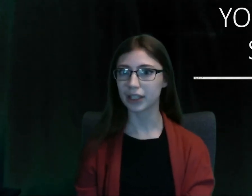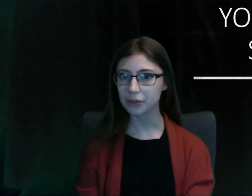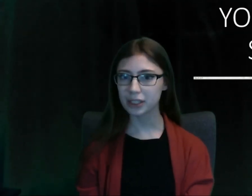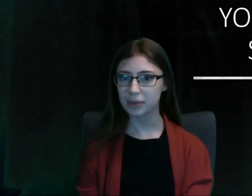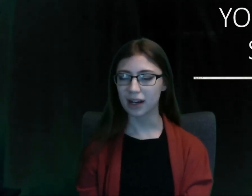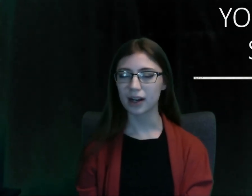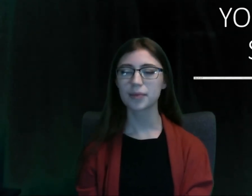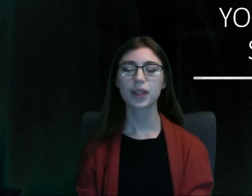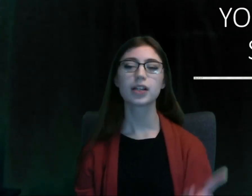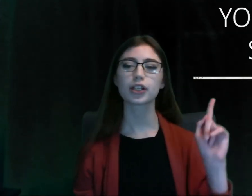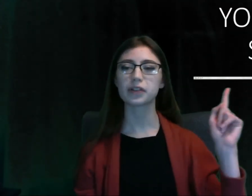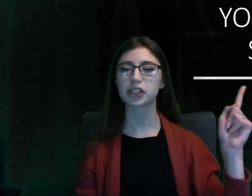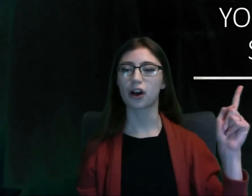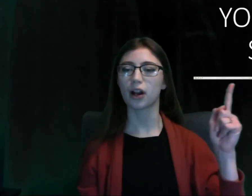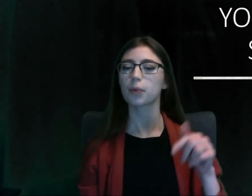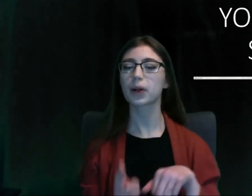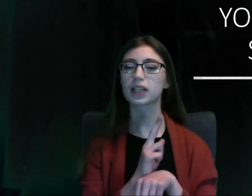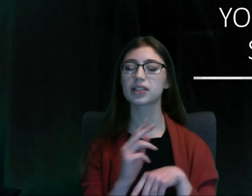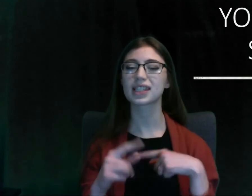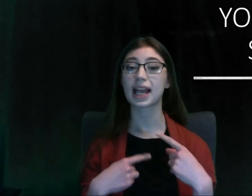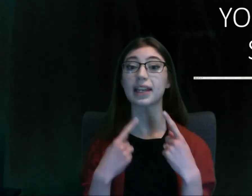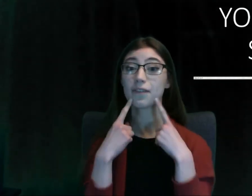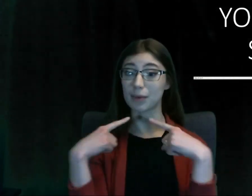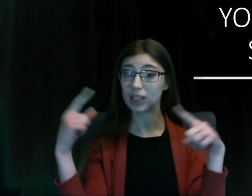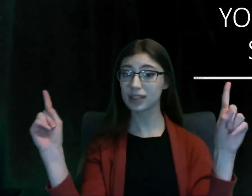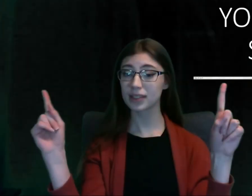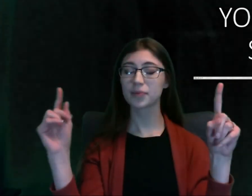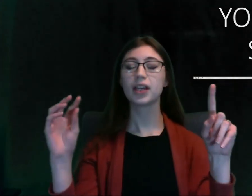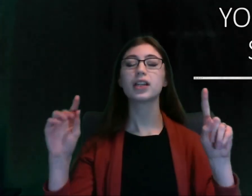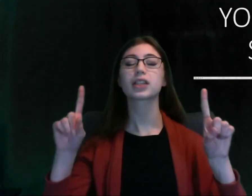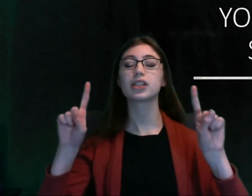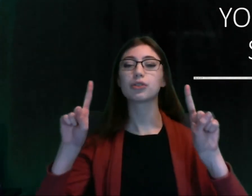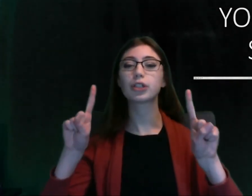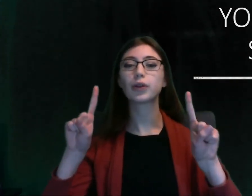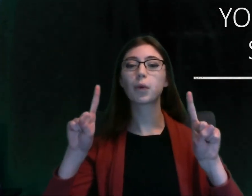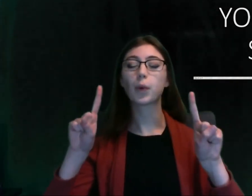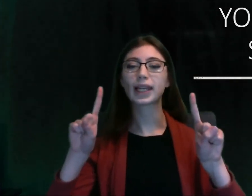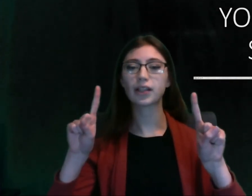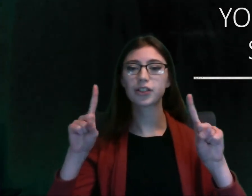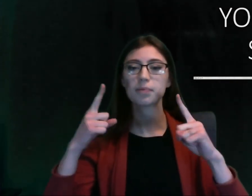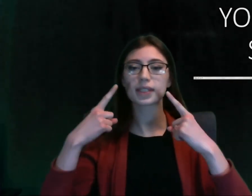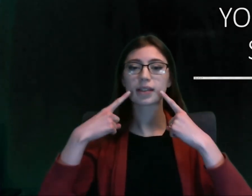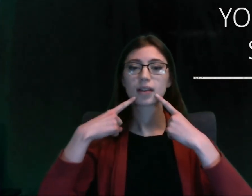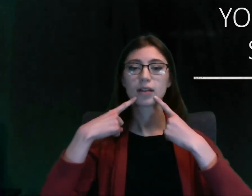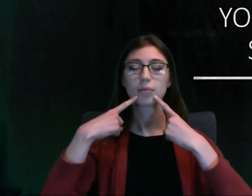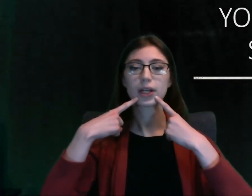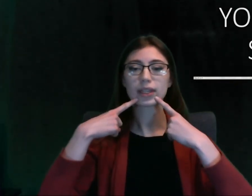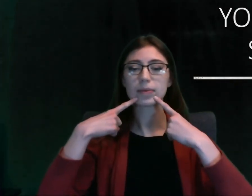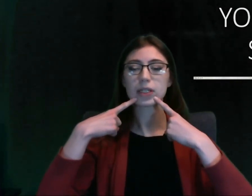YouTube star. So for star, we're going to use the sign famous. We're going to do 2 one-hand shapes. Point them towards